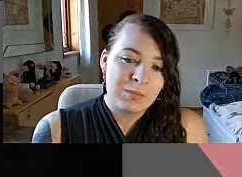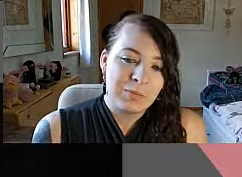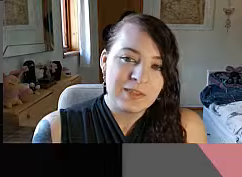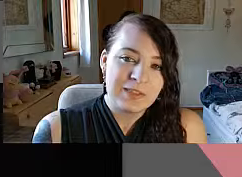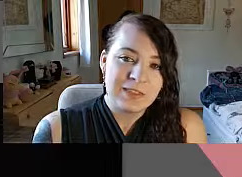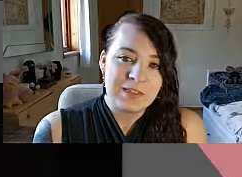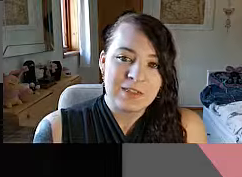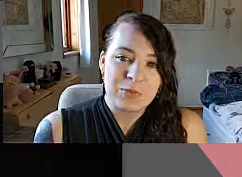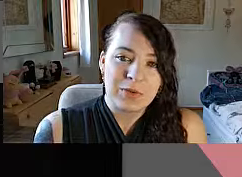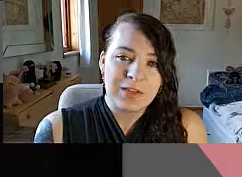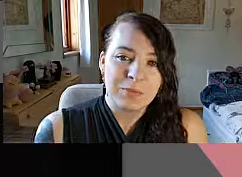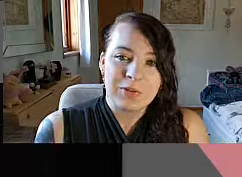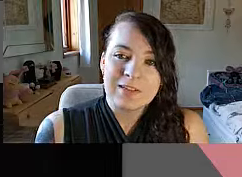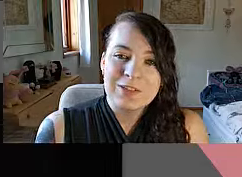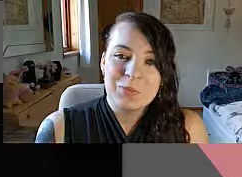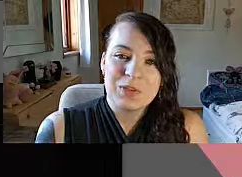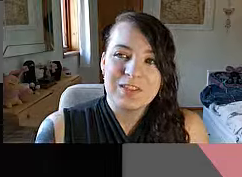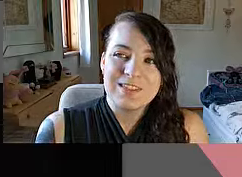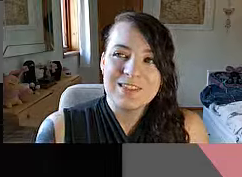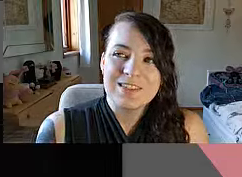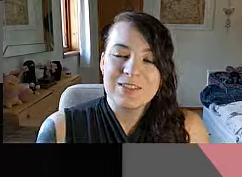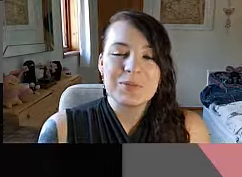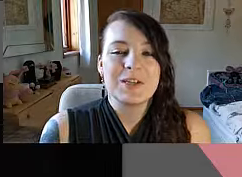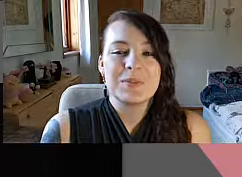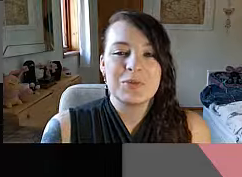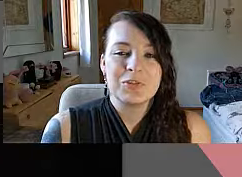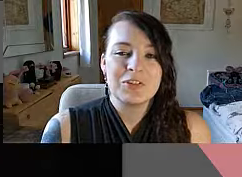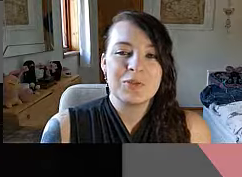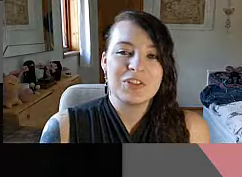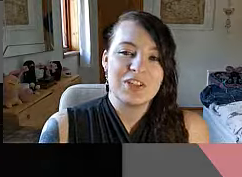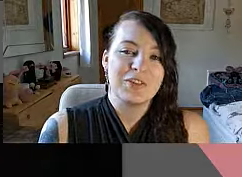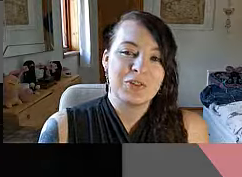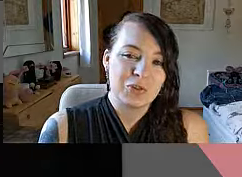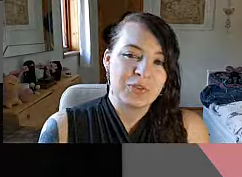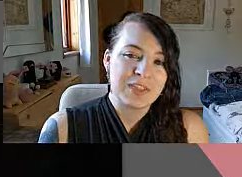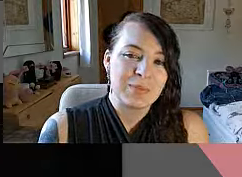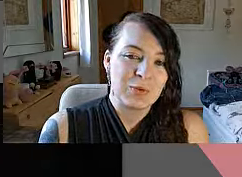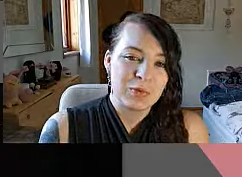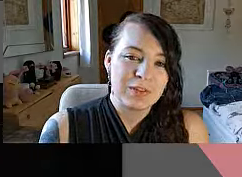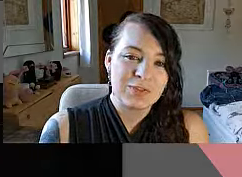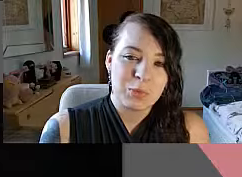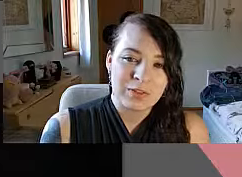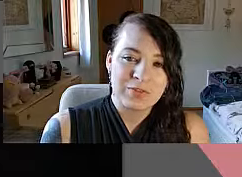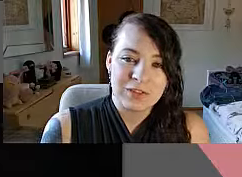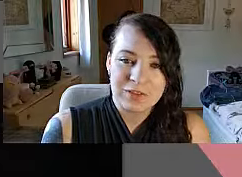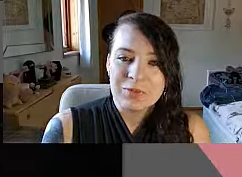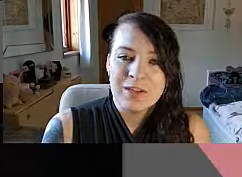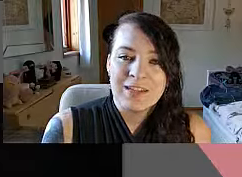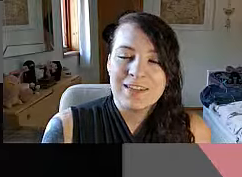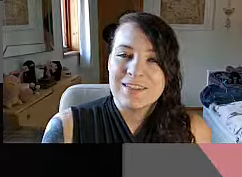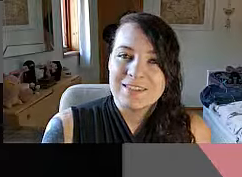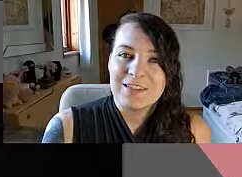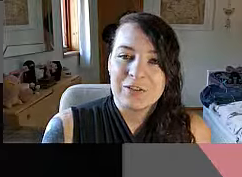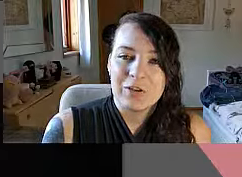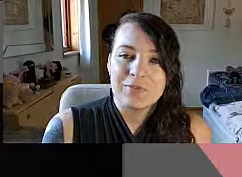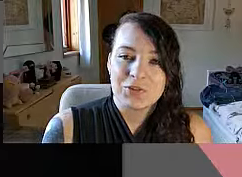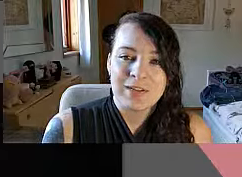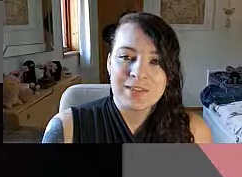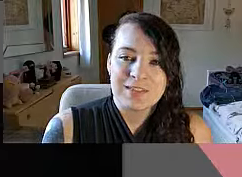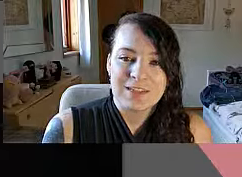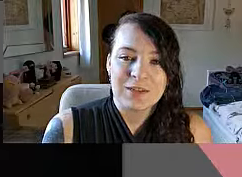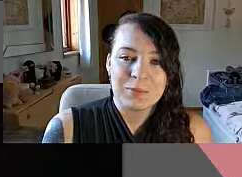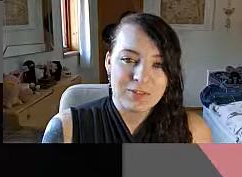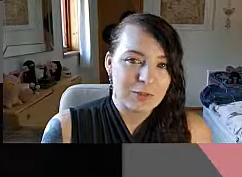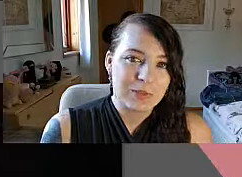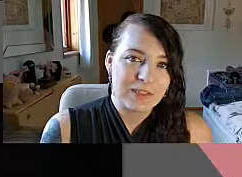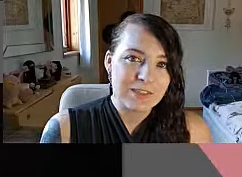Remapping and mobility is quite ironic, because sometimes in order to achieve a control scheme that works well for you, it can take a lot of strain to